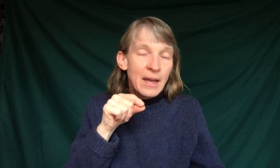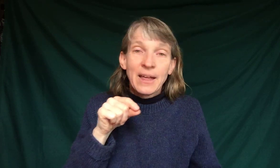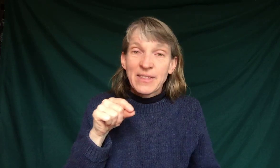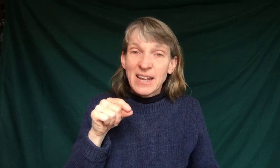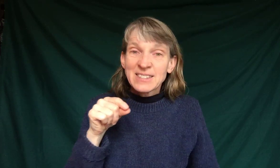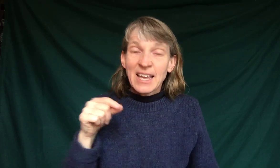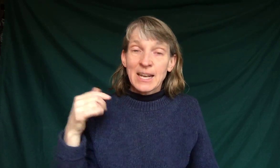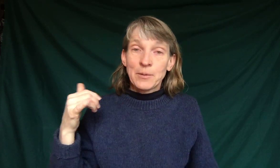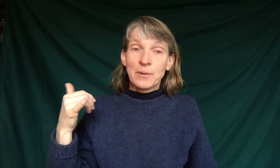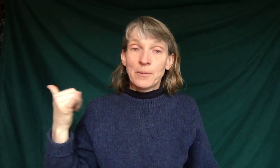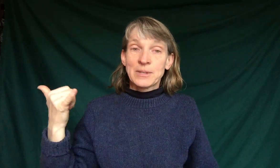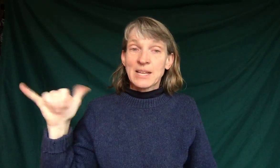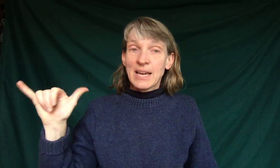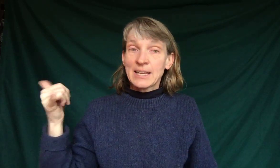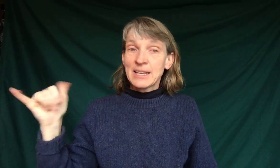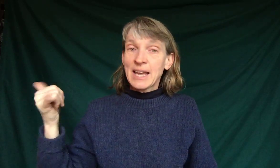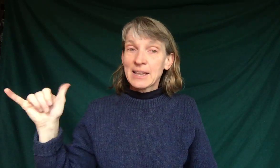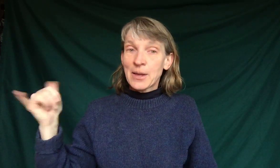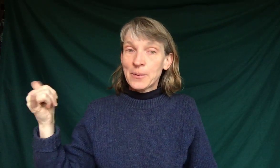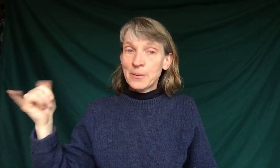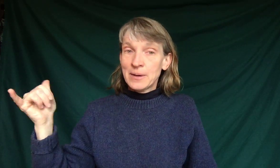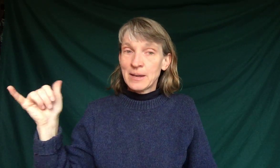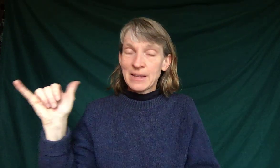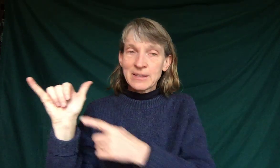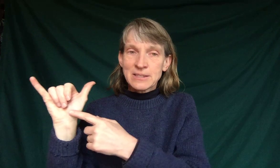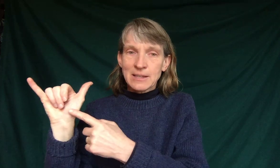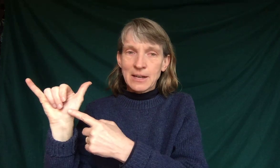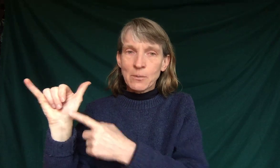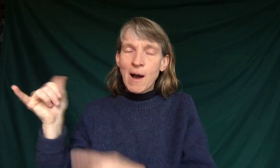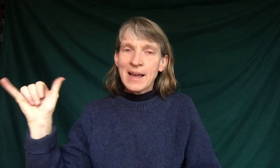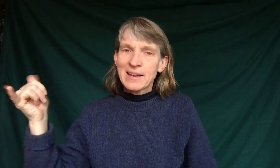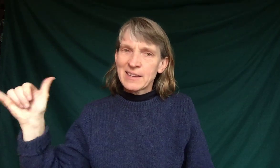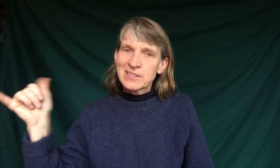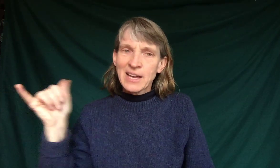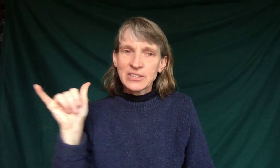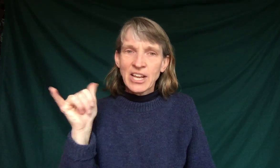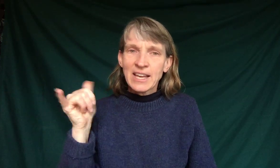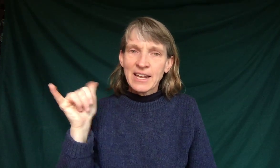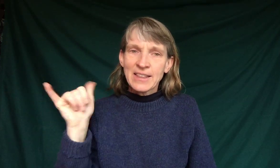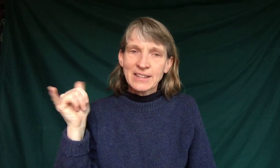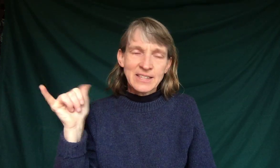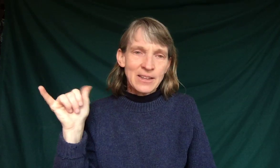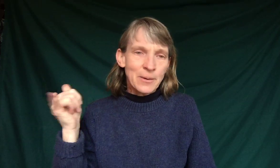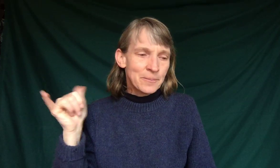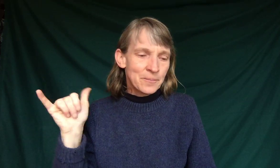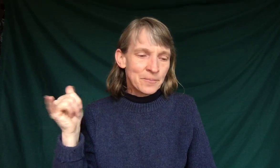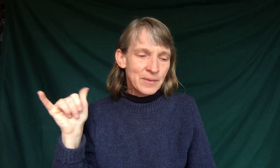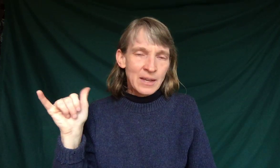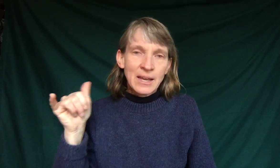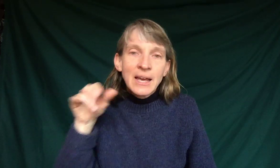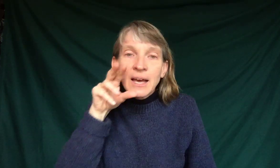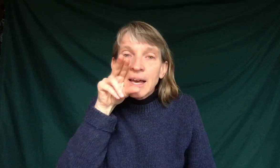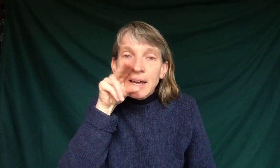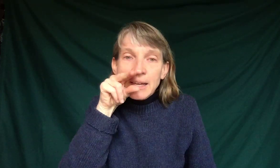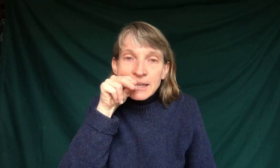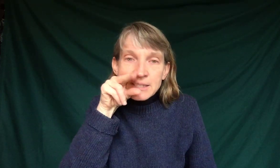The next animal was yellow. This is the letter Y. Just kind of shake it, and that's yellow. And